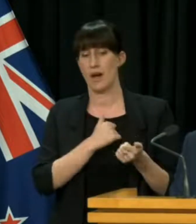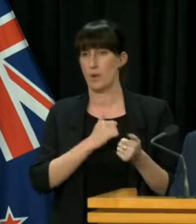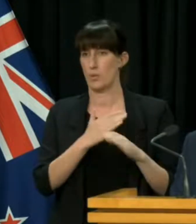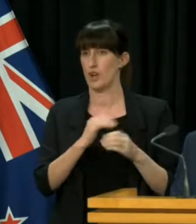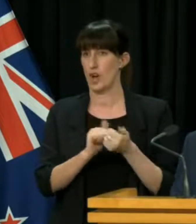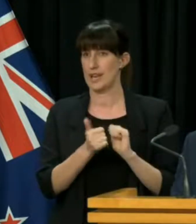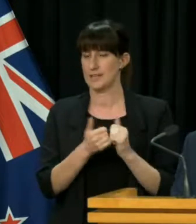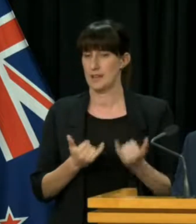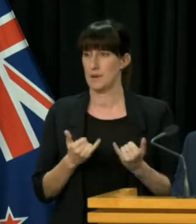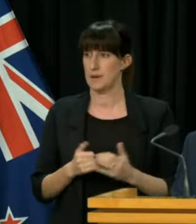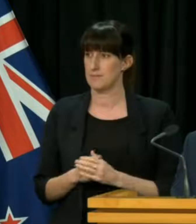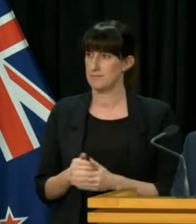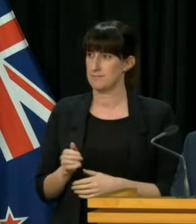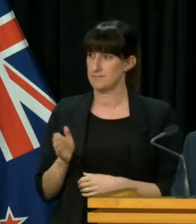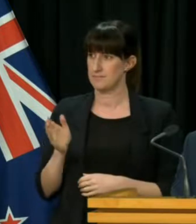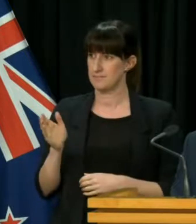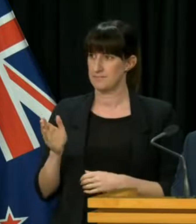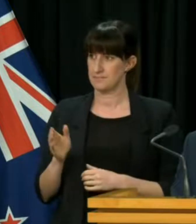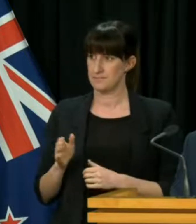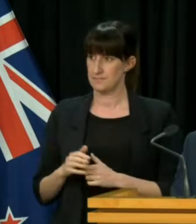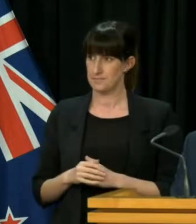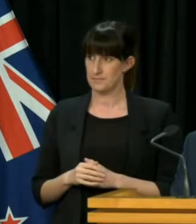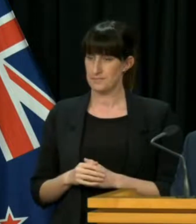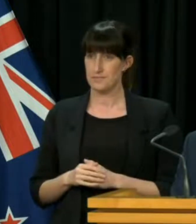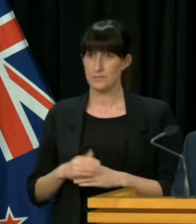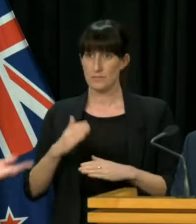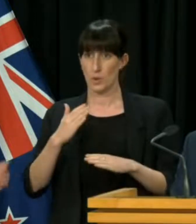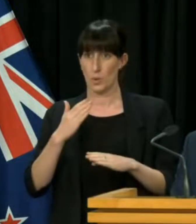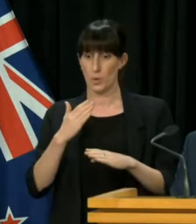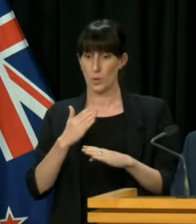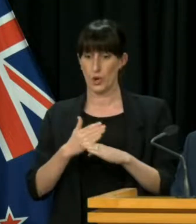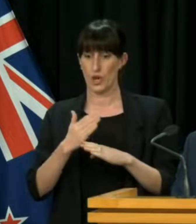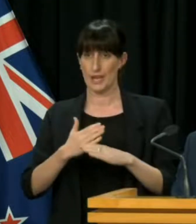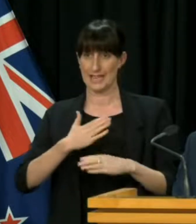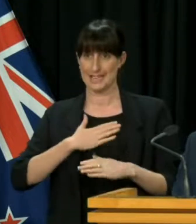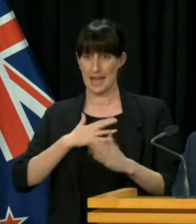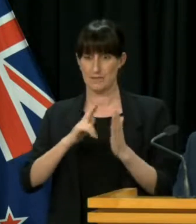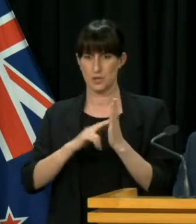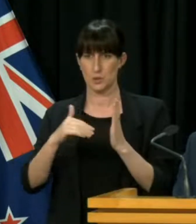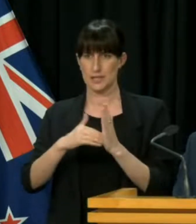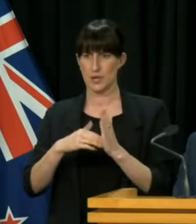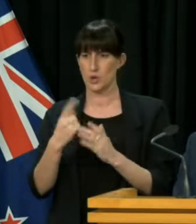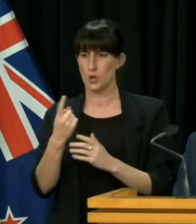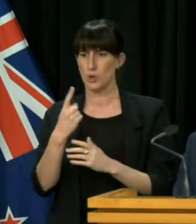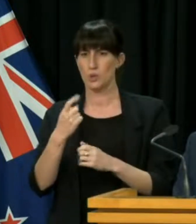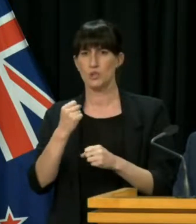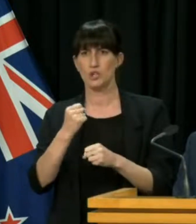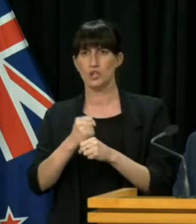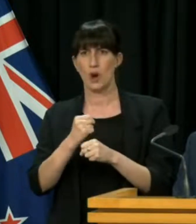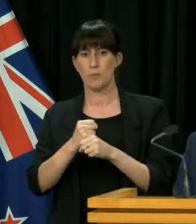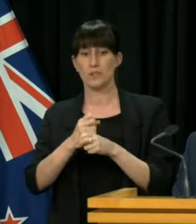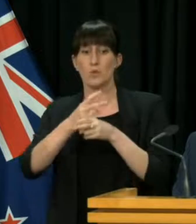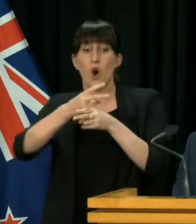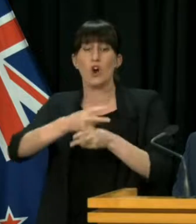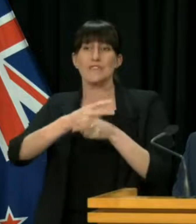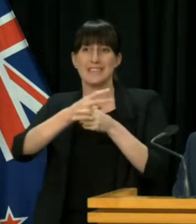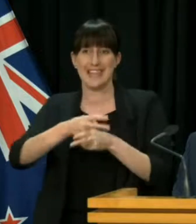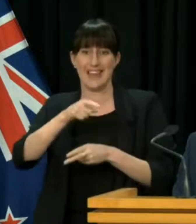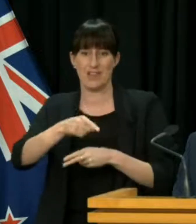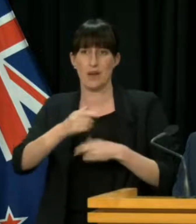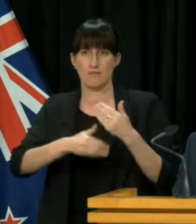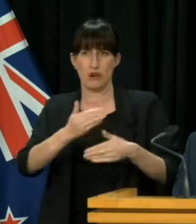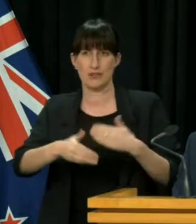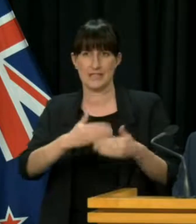Minister, whose job is it to oversee WorkSafe New Zealand and the audits that they should be carrying out, and whether they